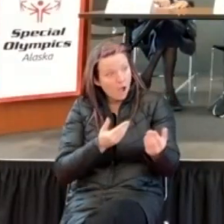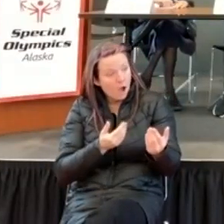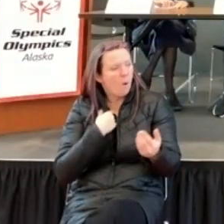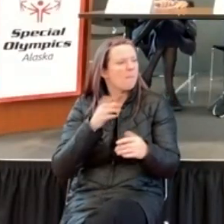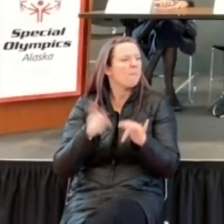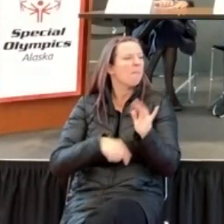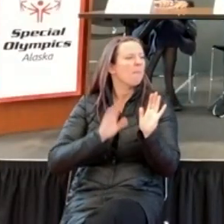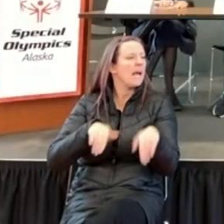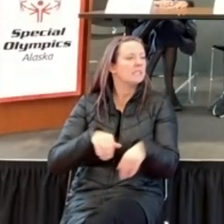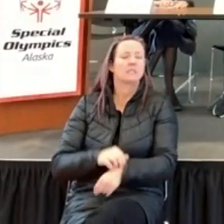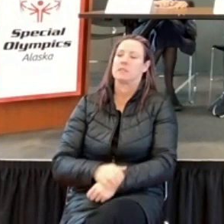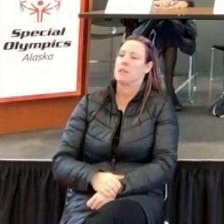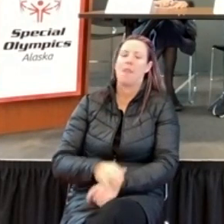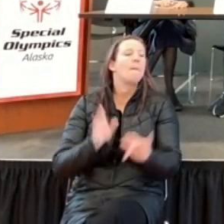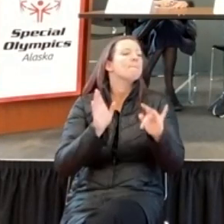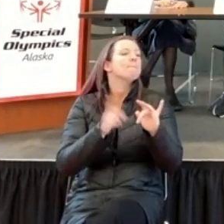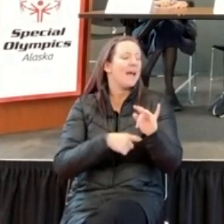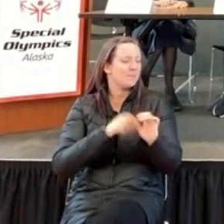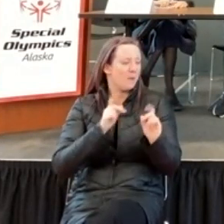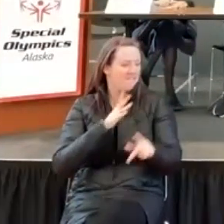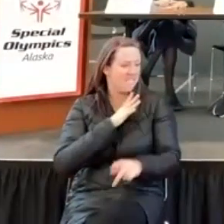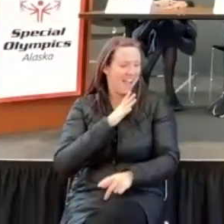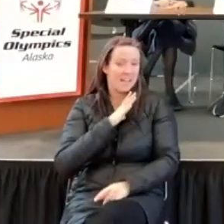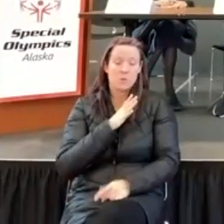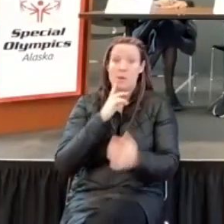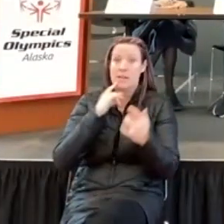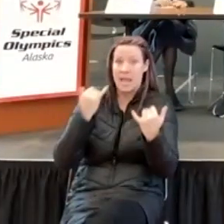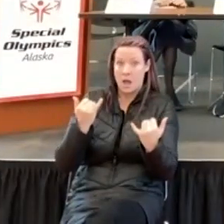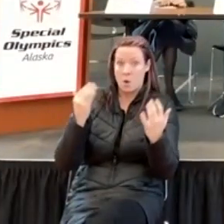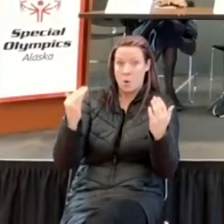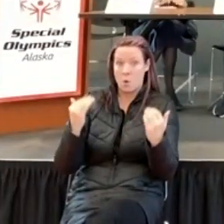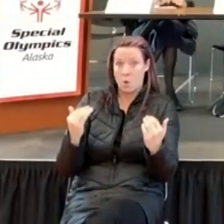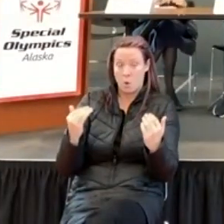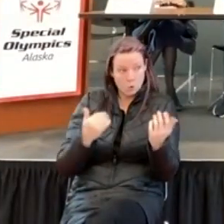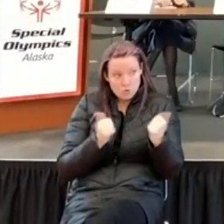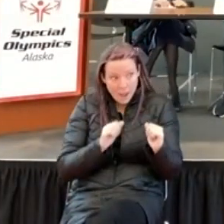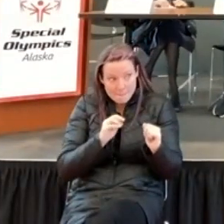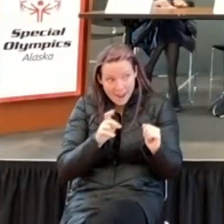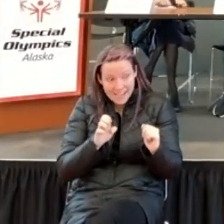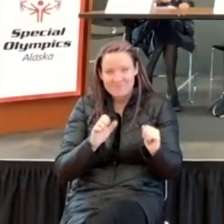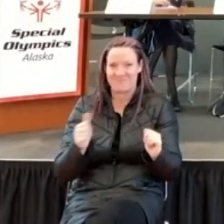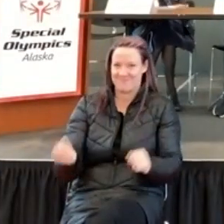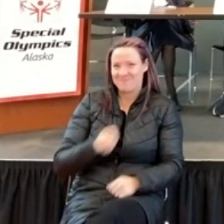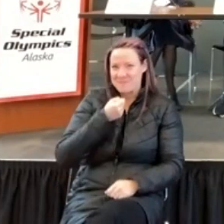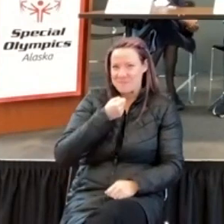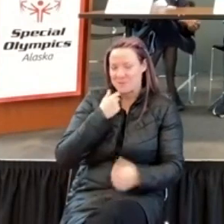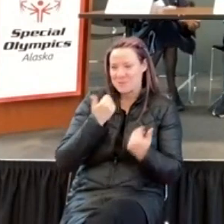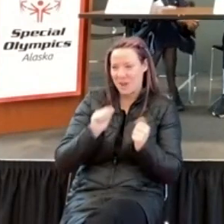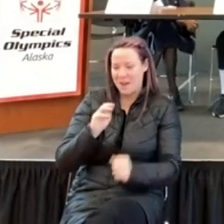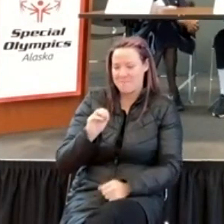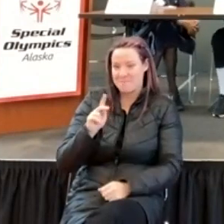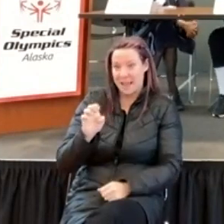to pass? They're going to pass. Okay, so we're going to, you want to try? Okay, all right, Mike's going to try. So